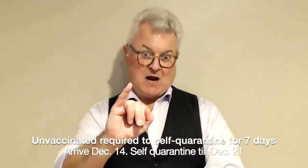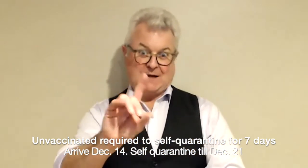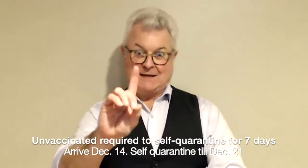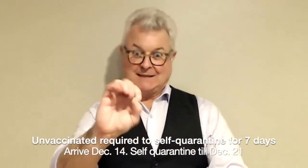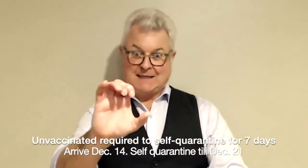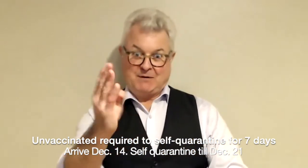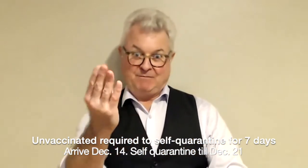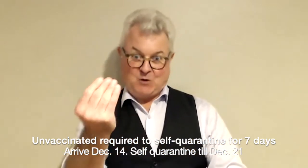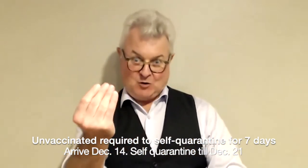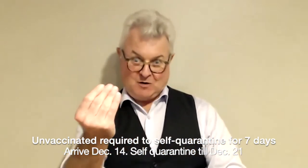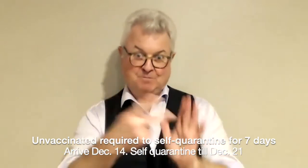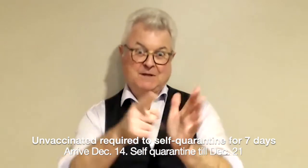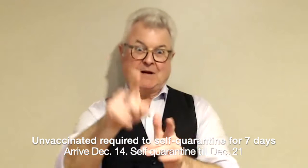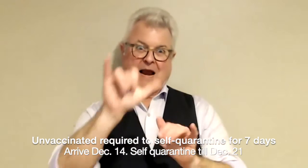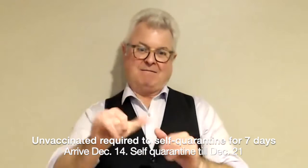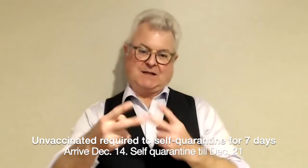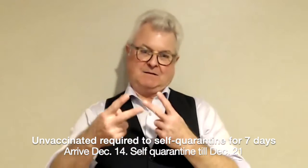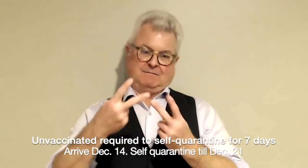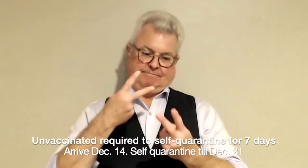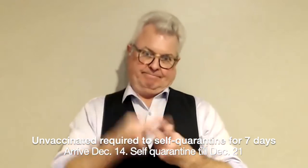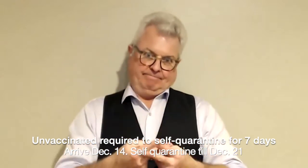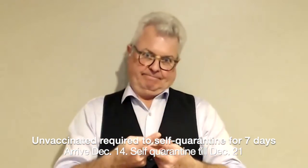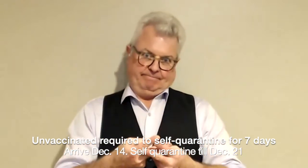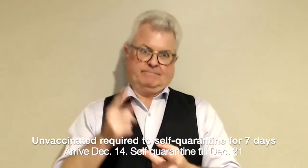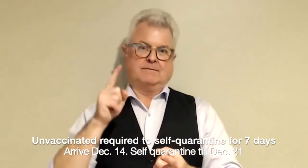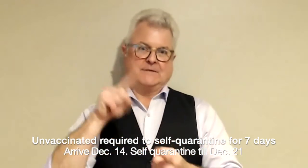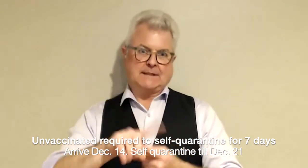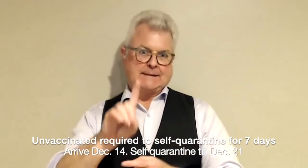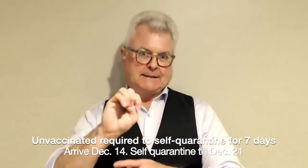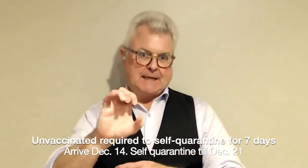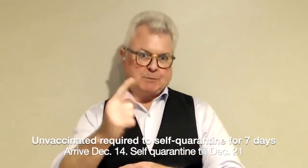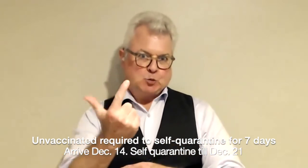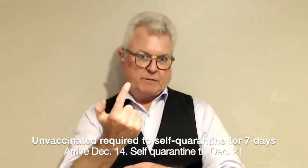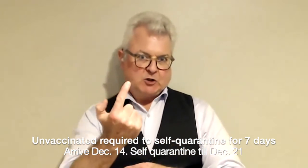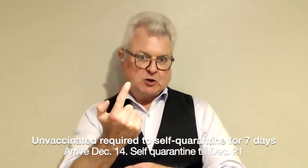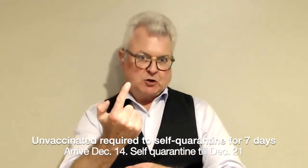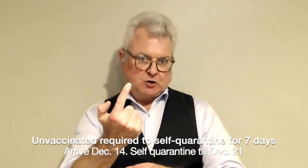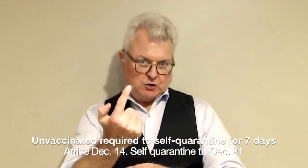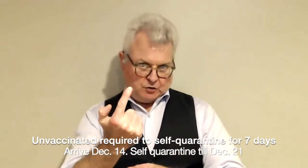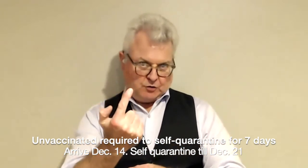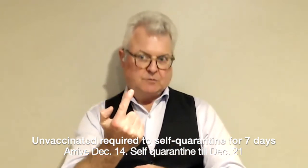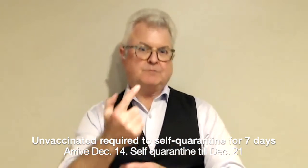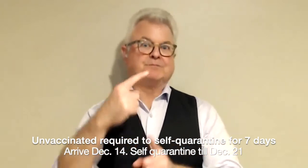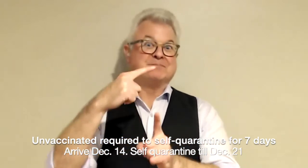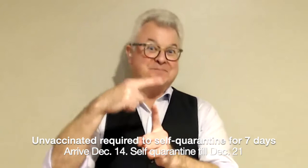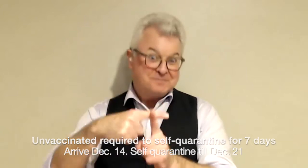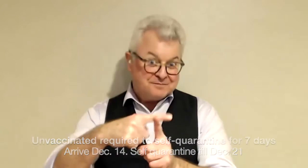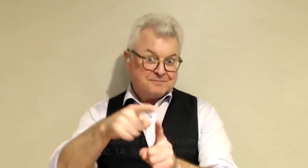days upon their arrival back home. So if you're coming back home on December the 14th, upon your arrival to the United States, you will